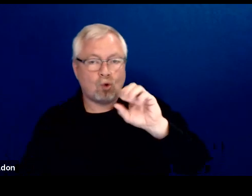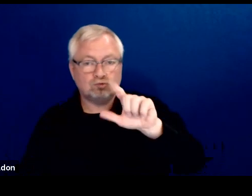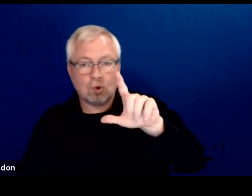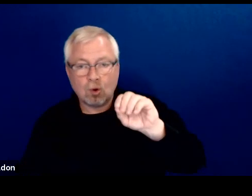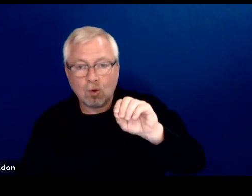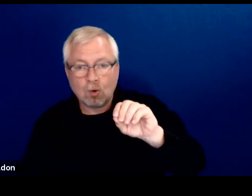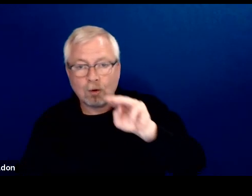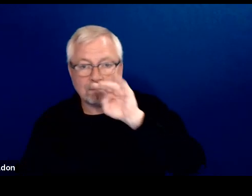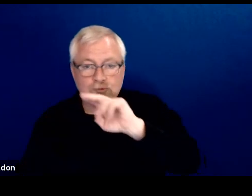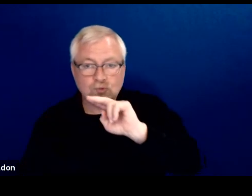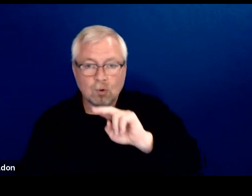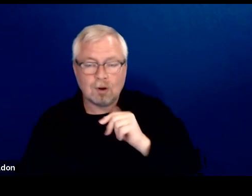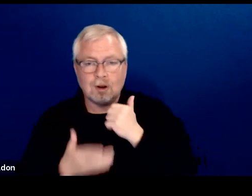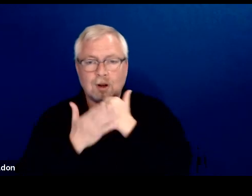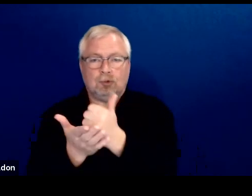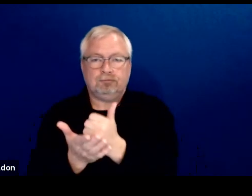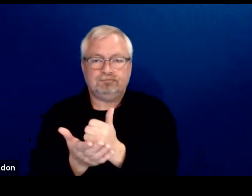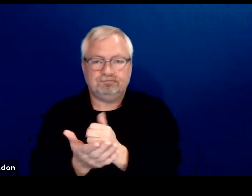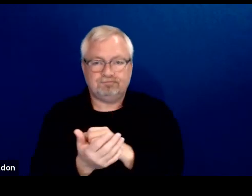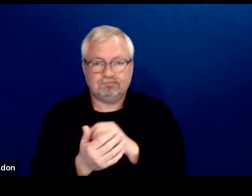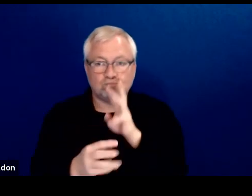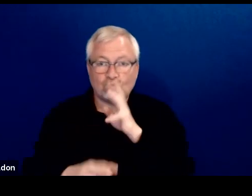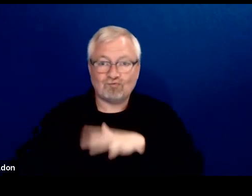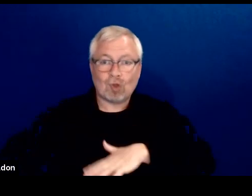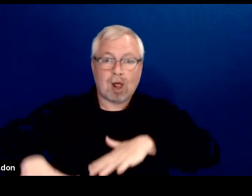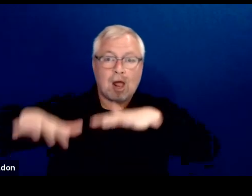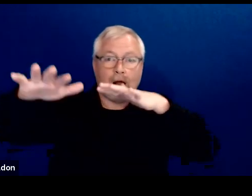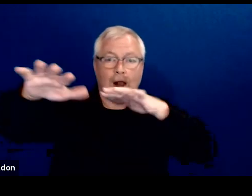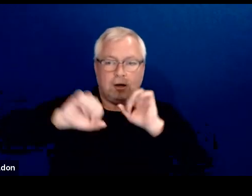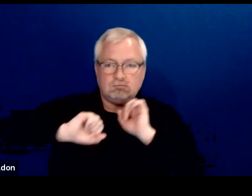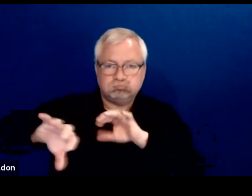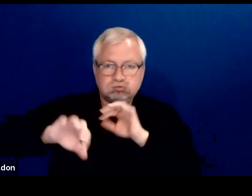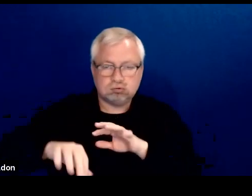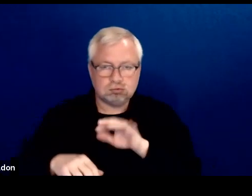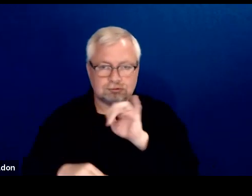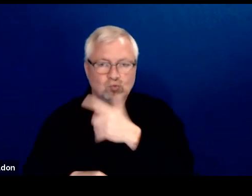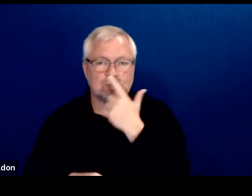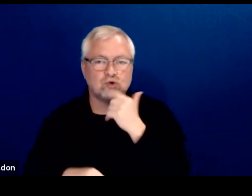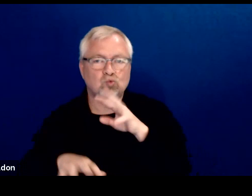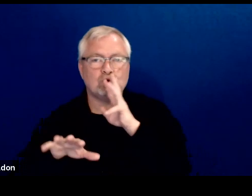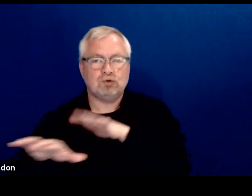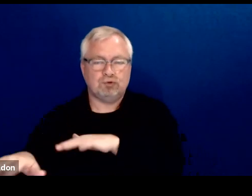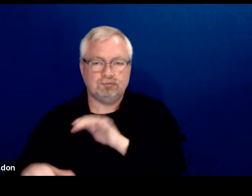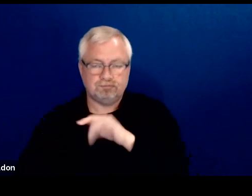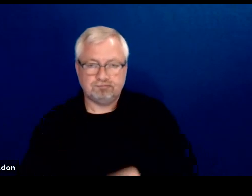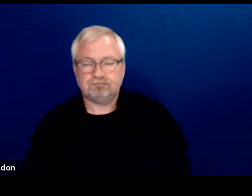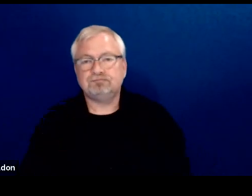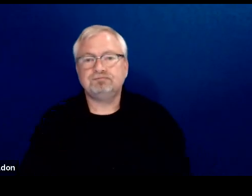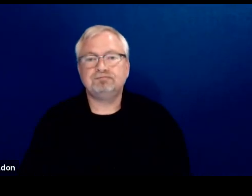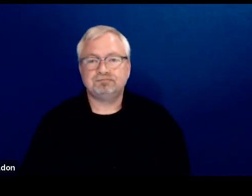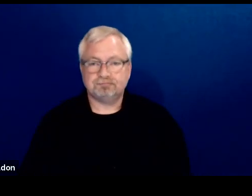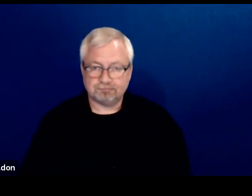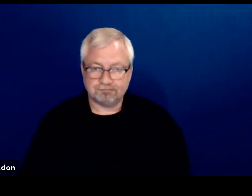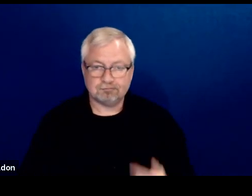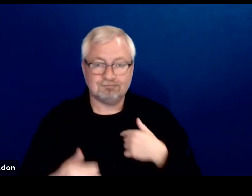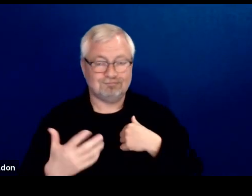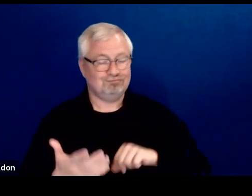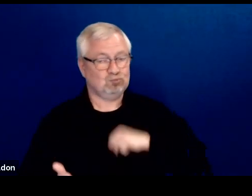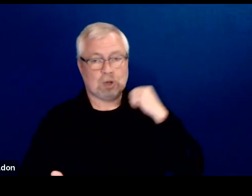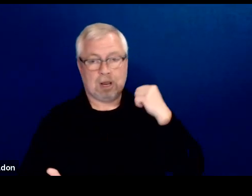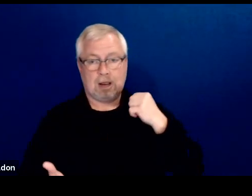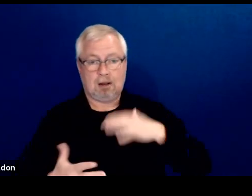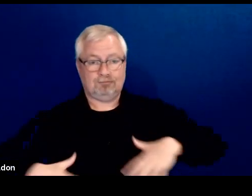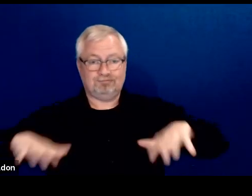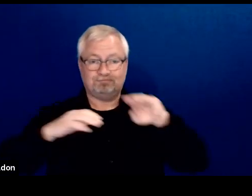flood. So thank you for the time. To tell you, I'm glad and proud to be a Minnesotan today, because I really think